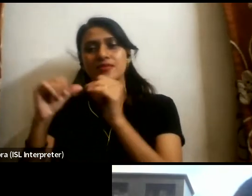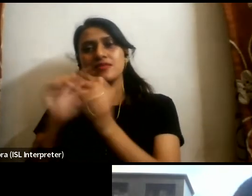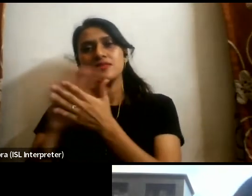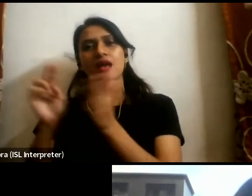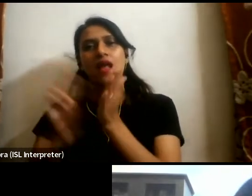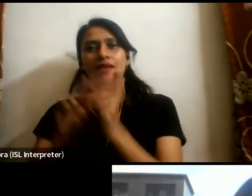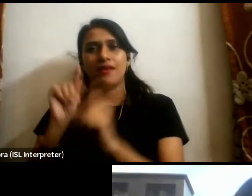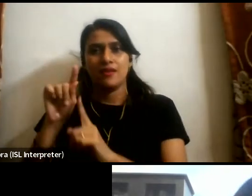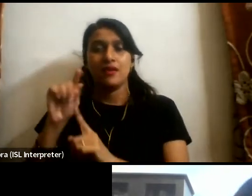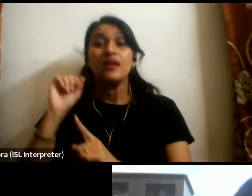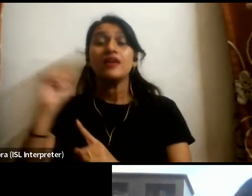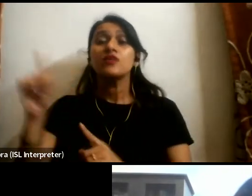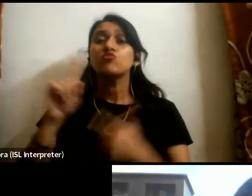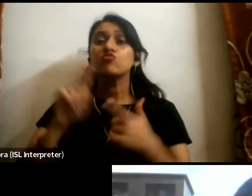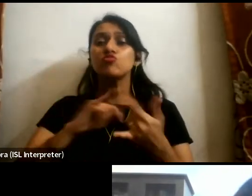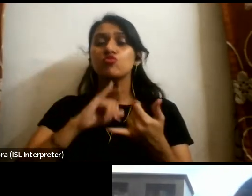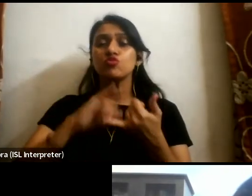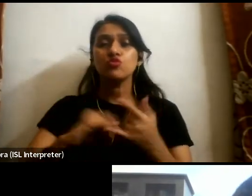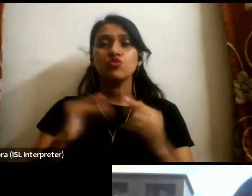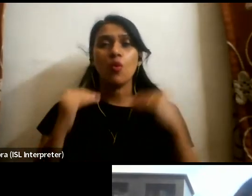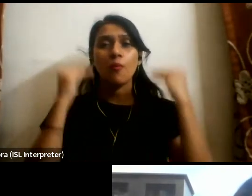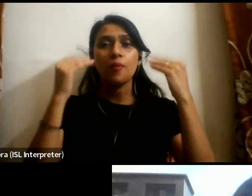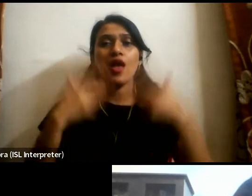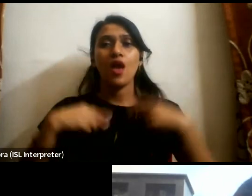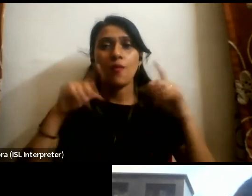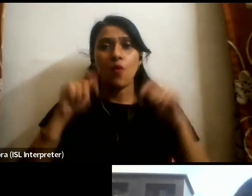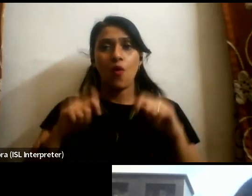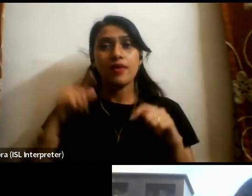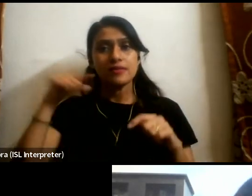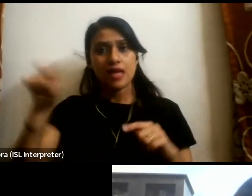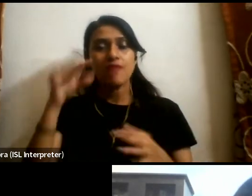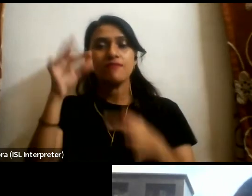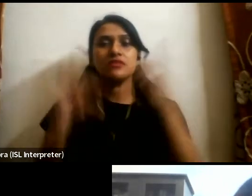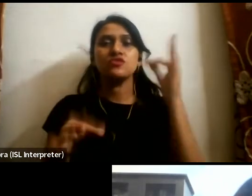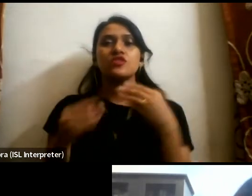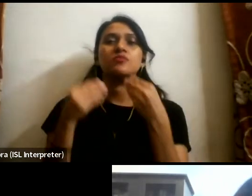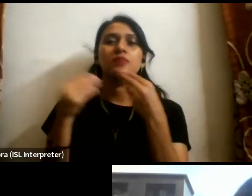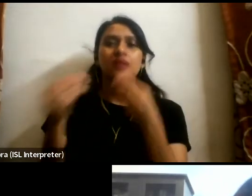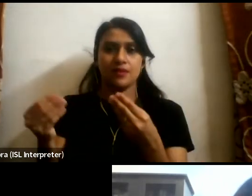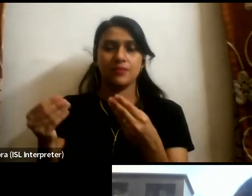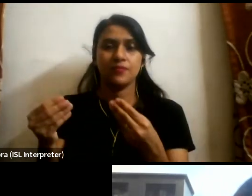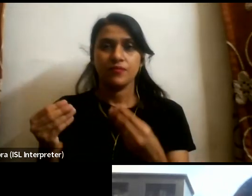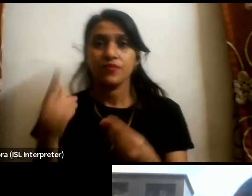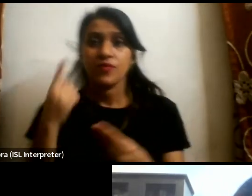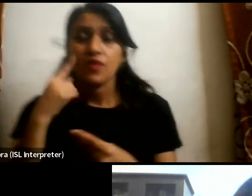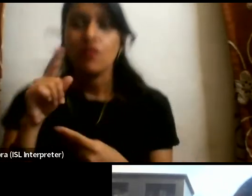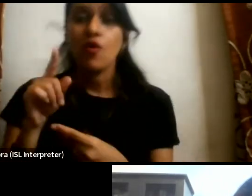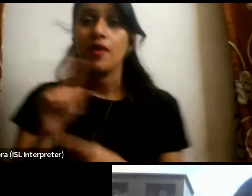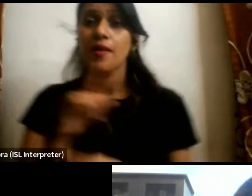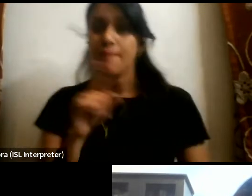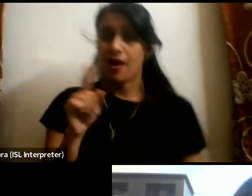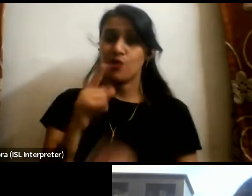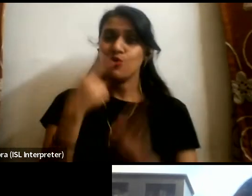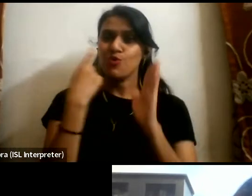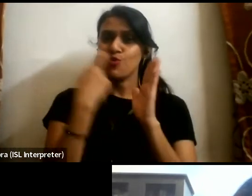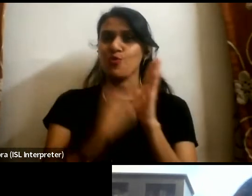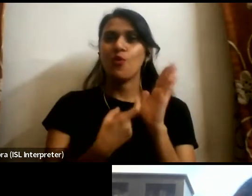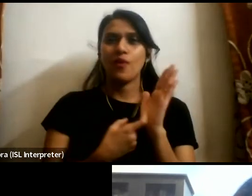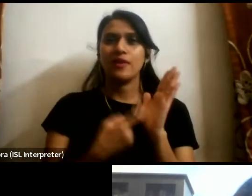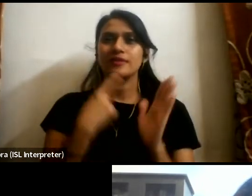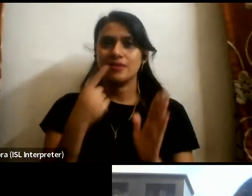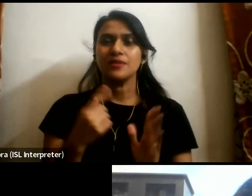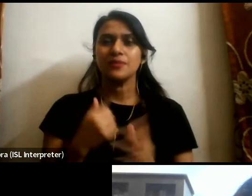to say that, the higher judiciary is exempt from reservations. I think fundamentally, one has to